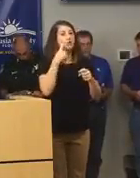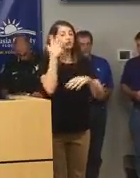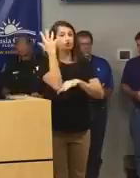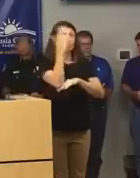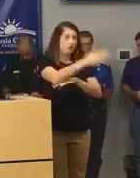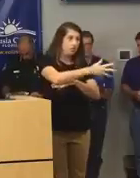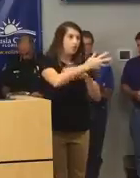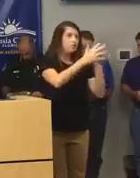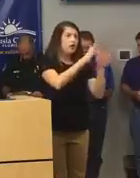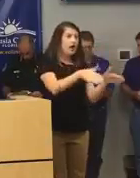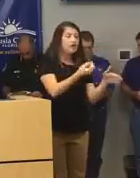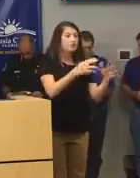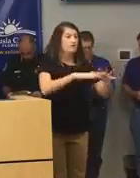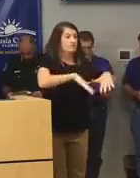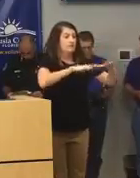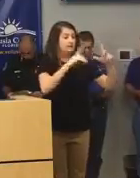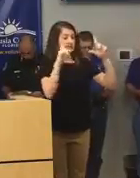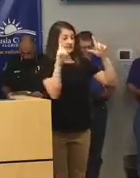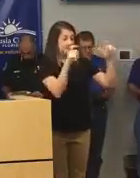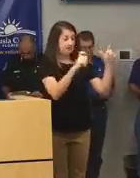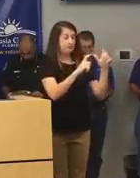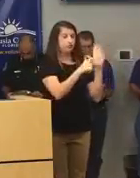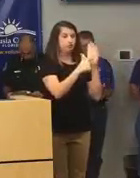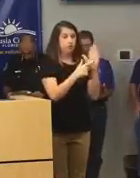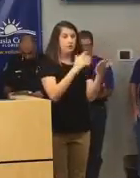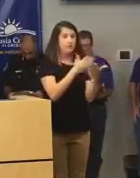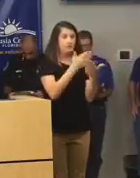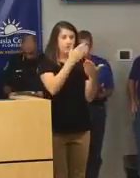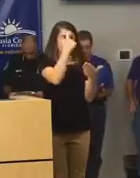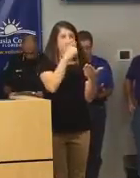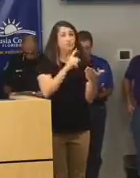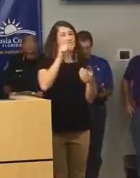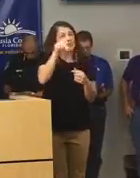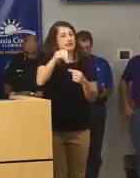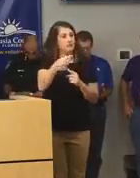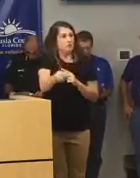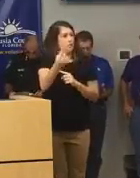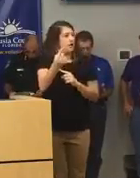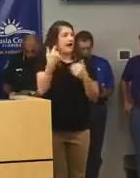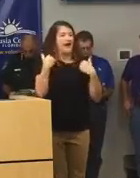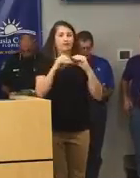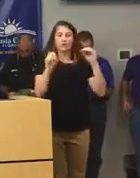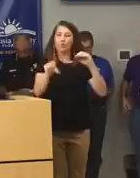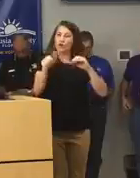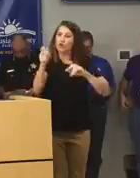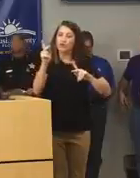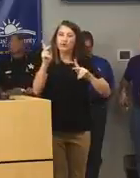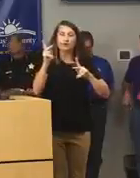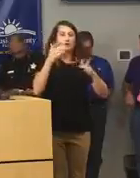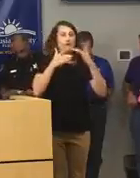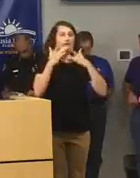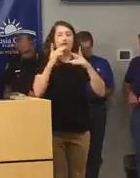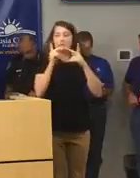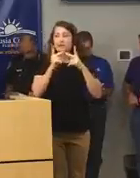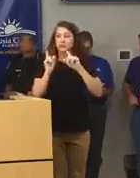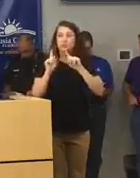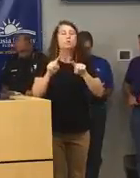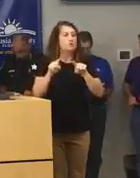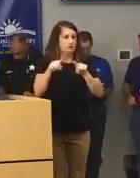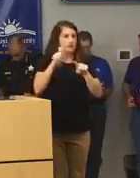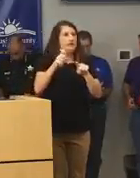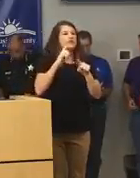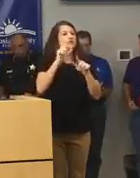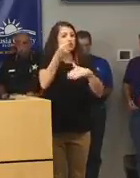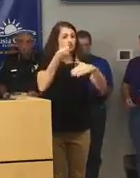house or it's flooded, to take some pictures to show us, because this is really for people that have no other place to turn. The shelter can accommodate